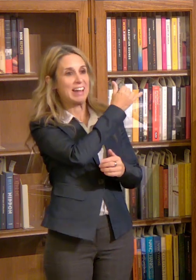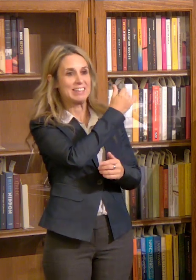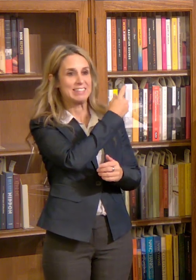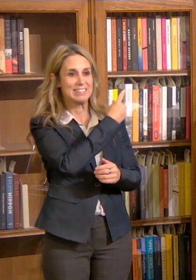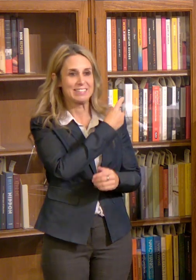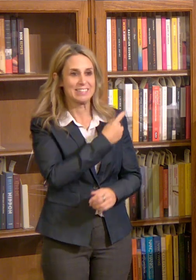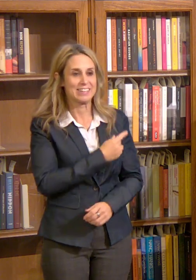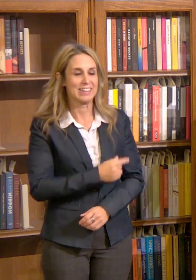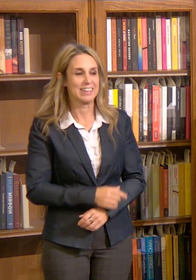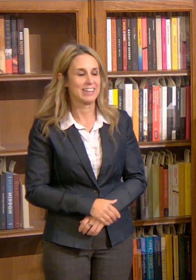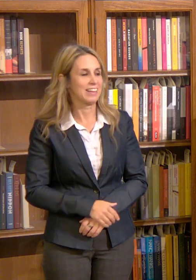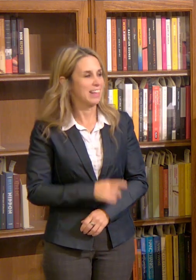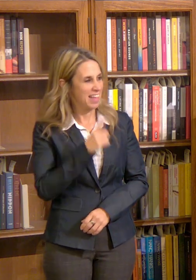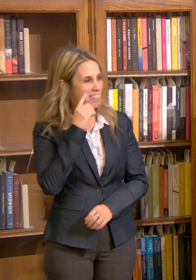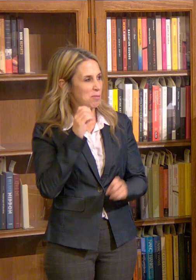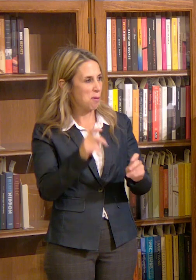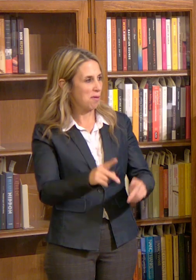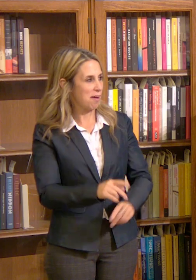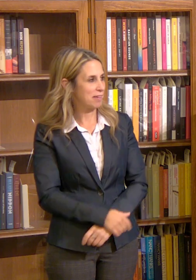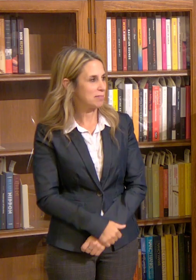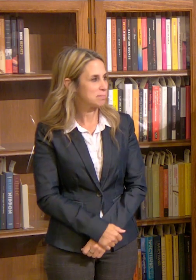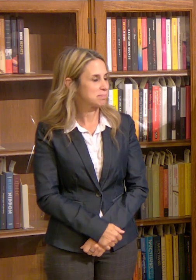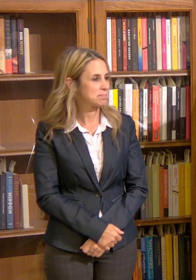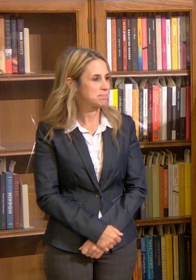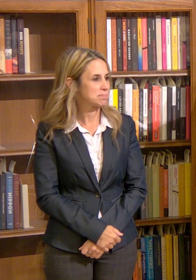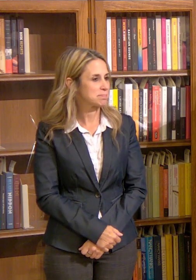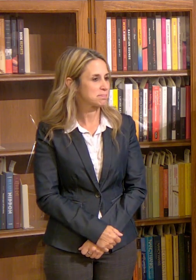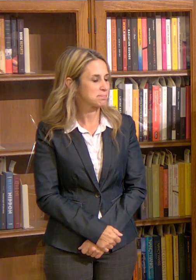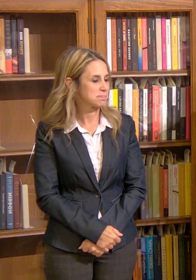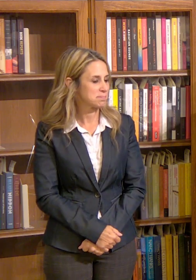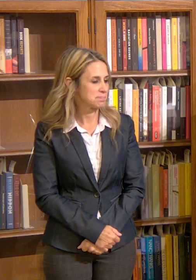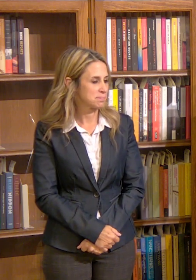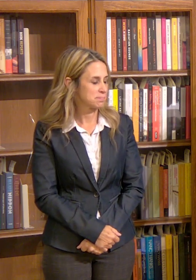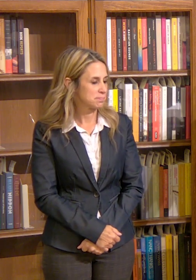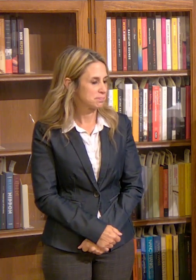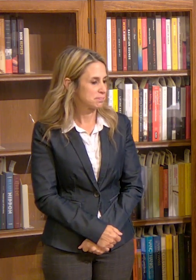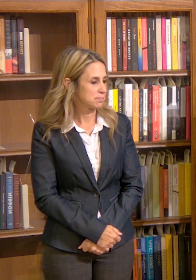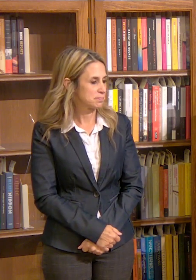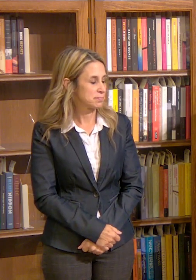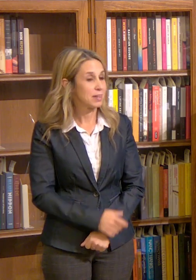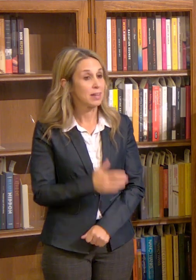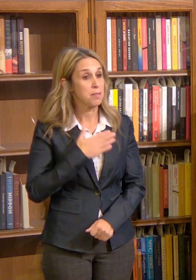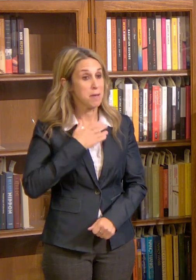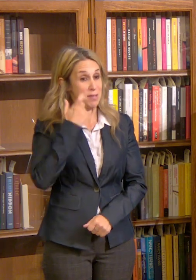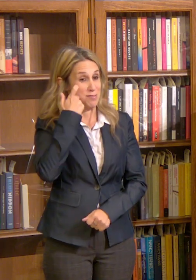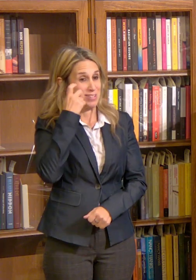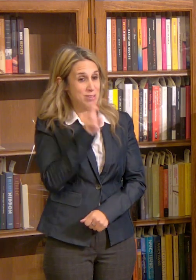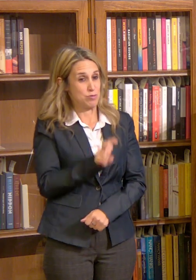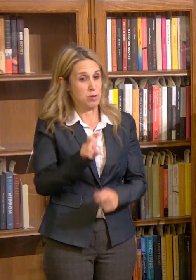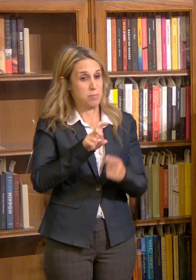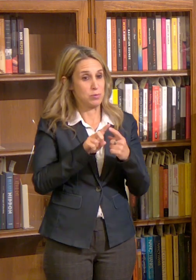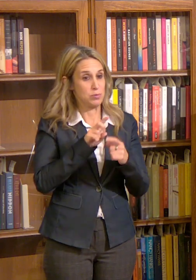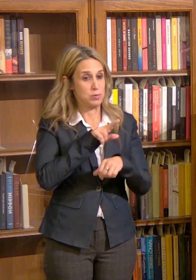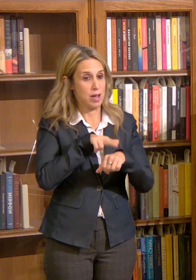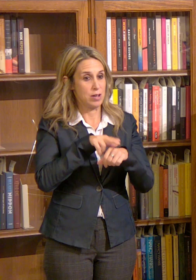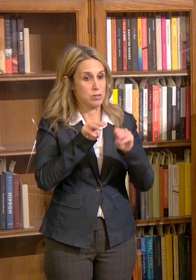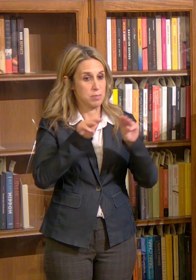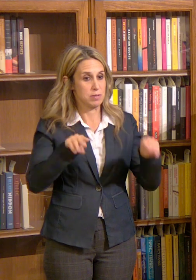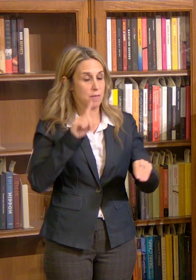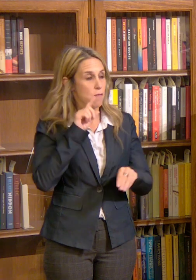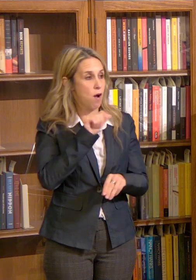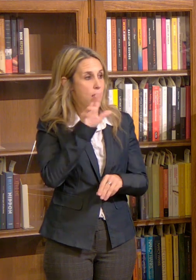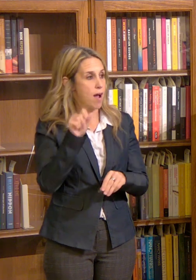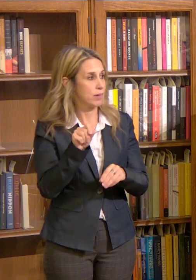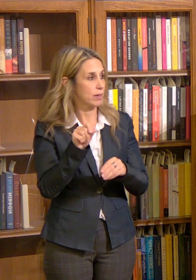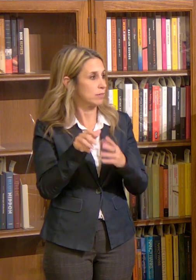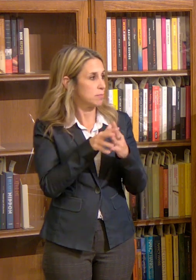think I think we're doing okay and my recent trip to the National Museum for African-American